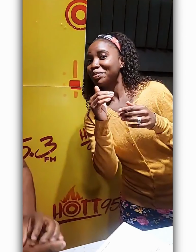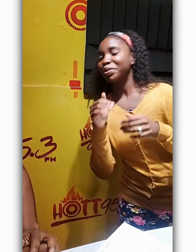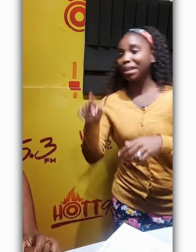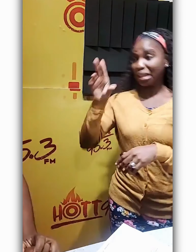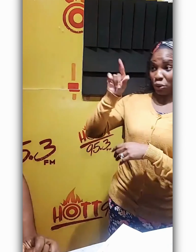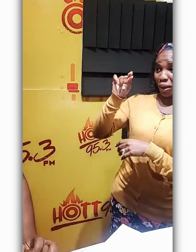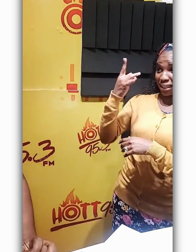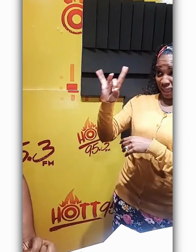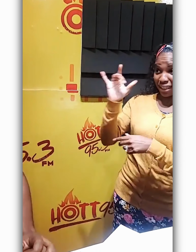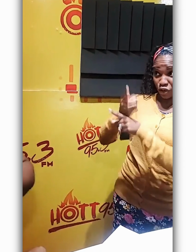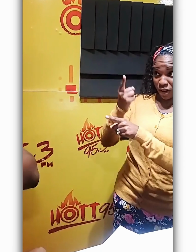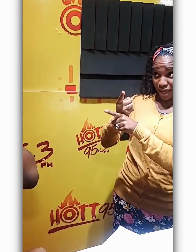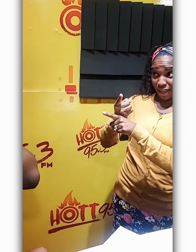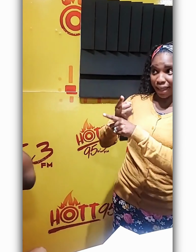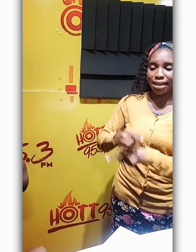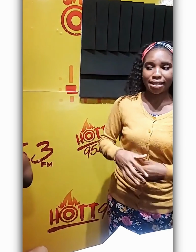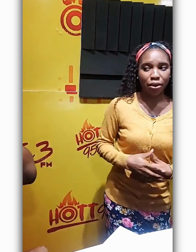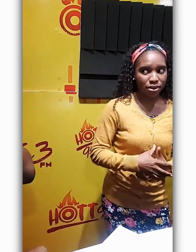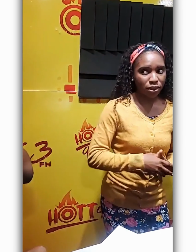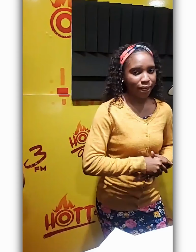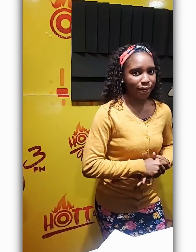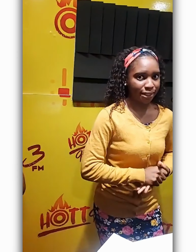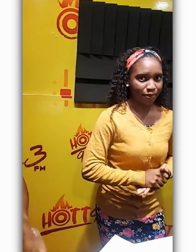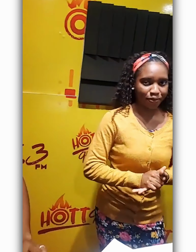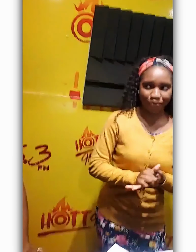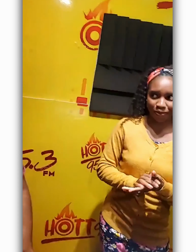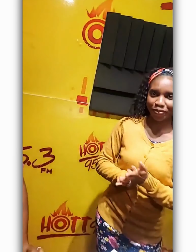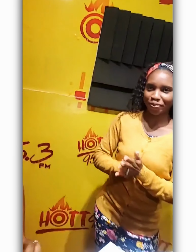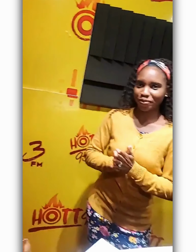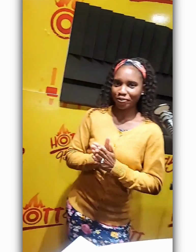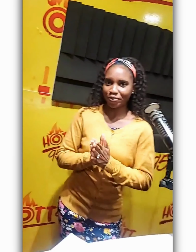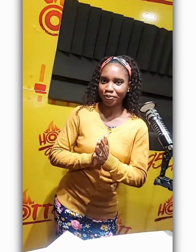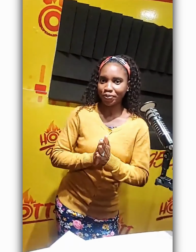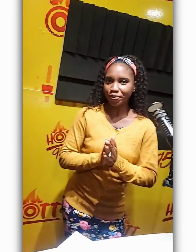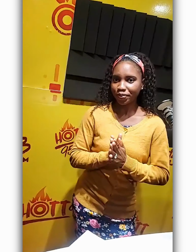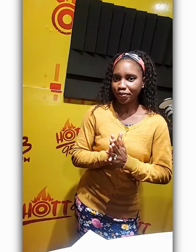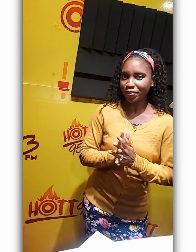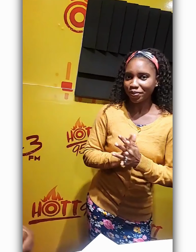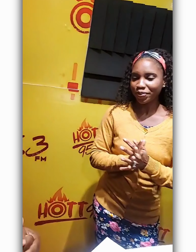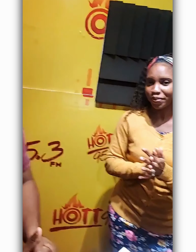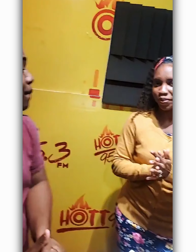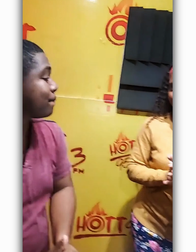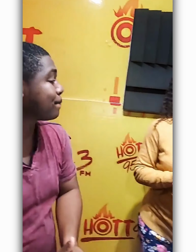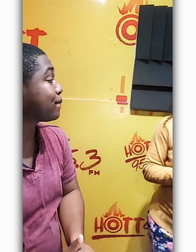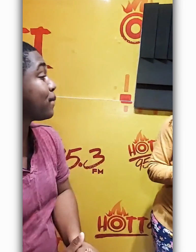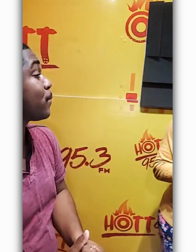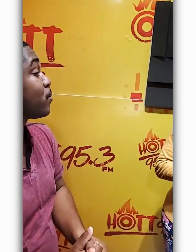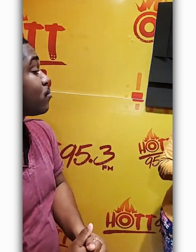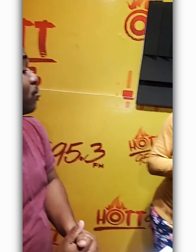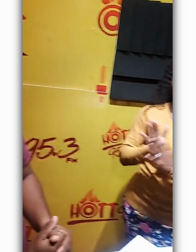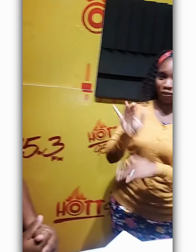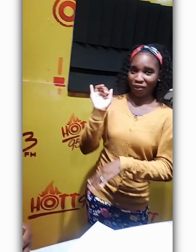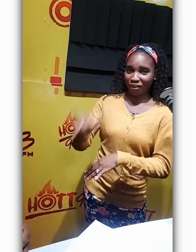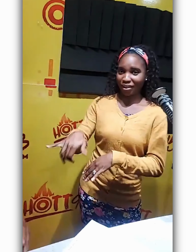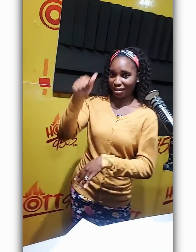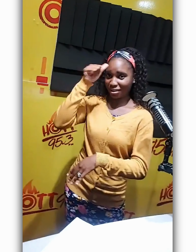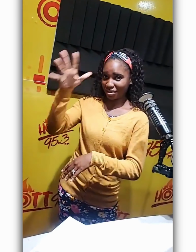2018? Yes, that was in 2018. Oh, and this young gentleman get on a